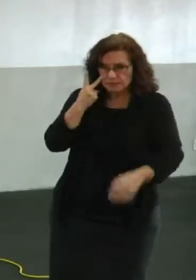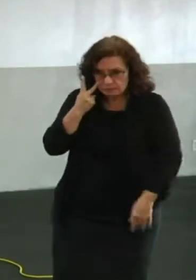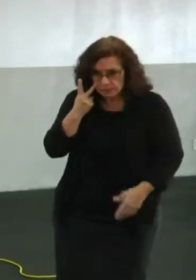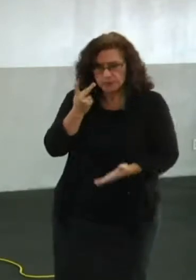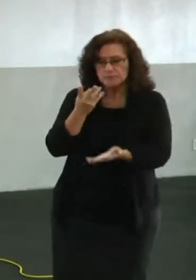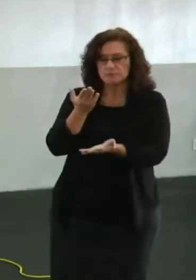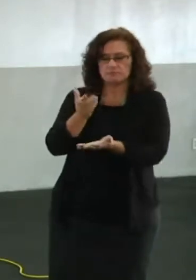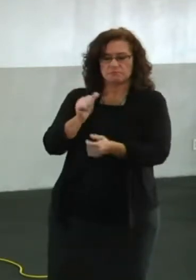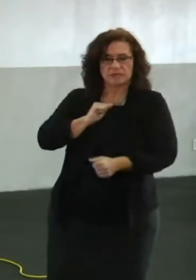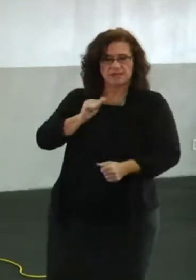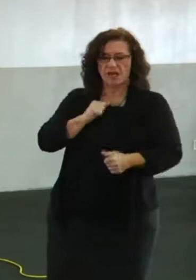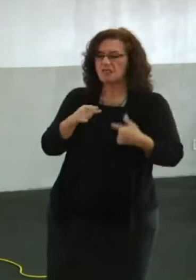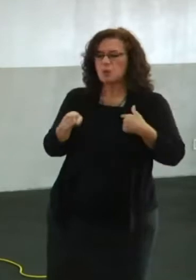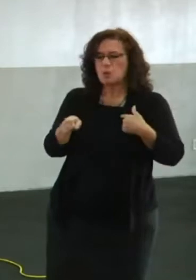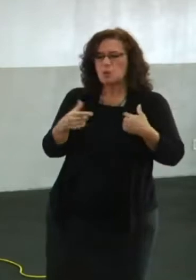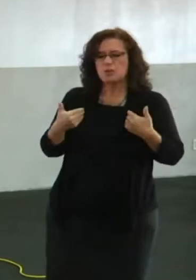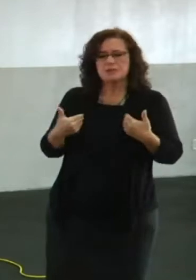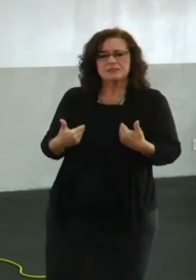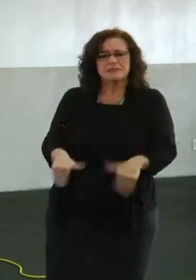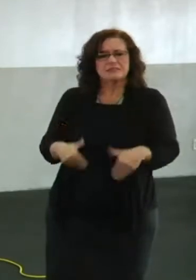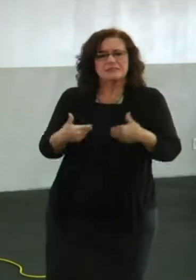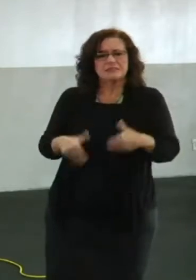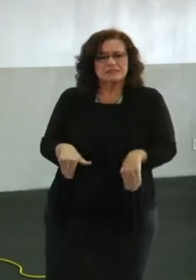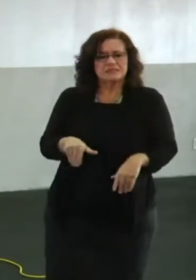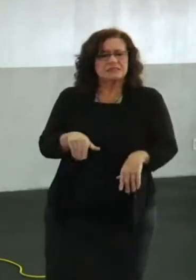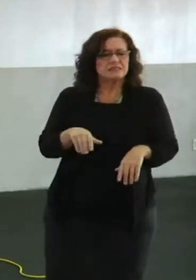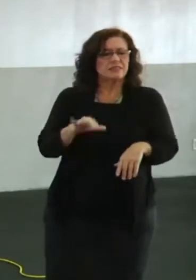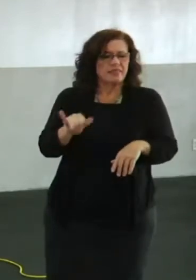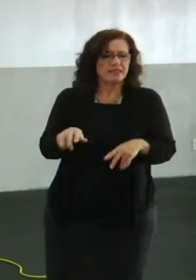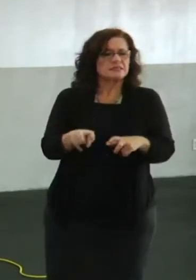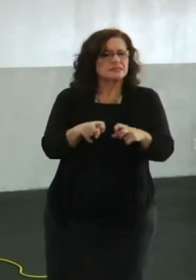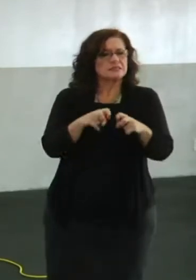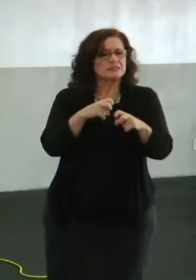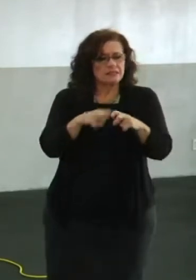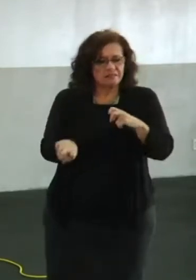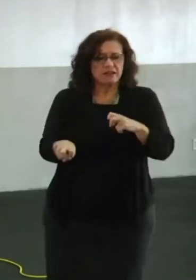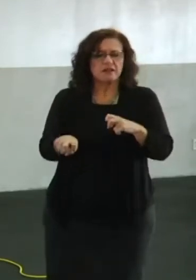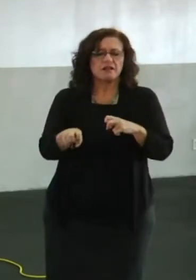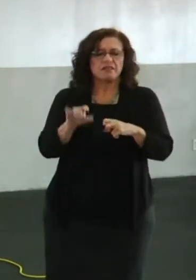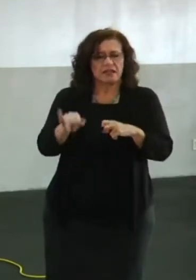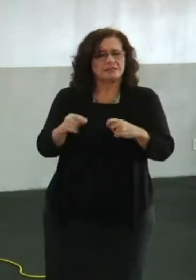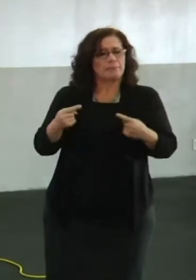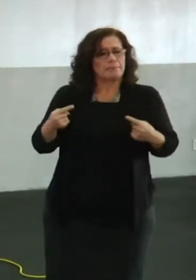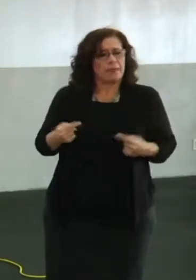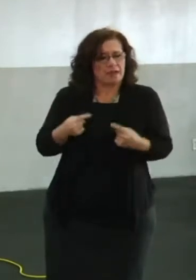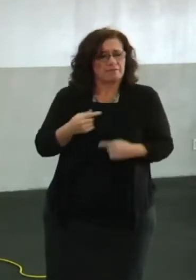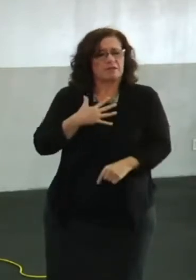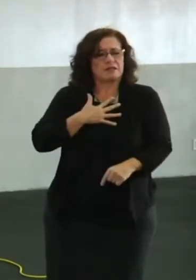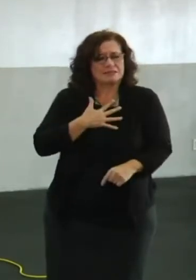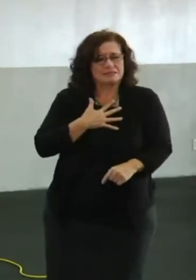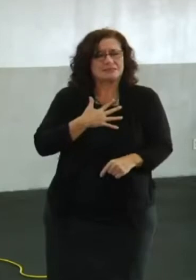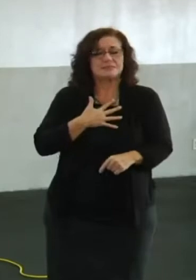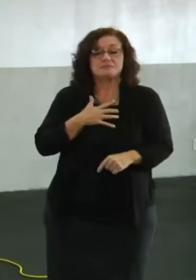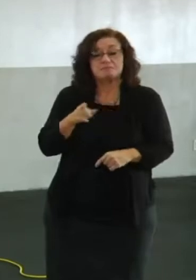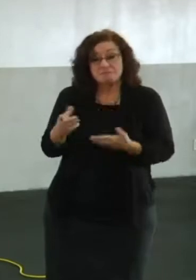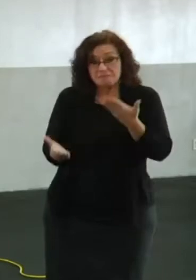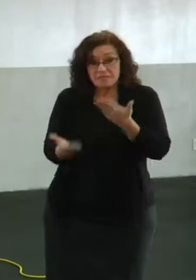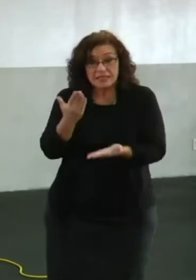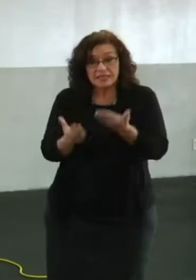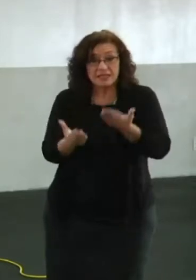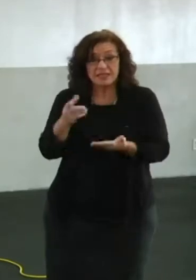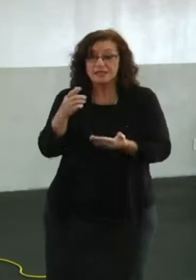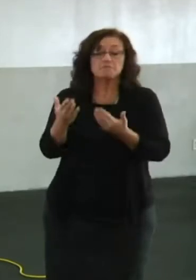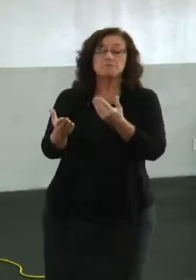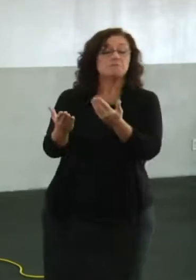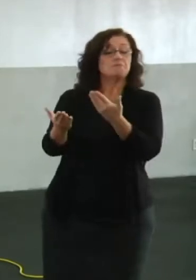that you want to have. It's very, very, very difficult, very painful for these patients. Even if they get better, they have